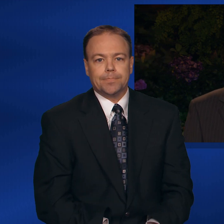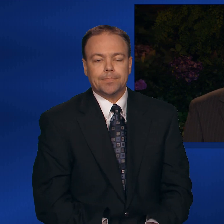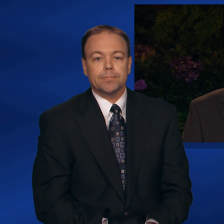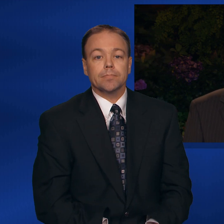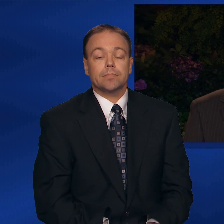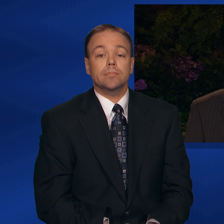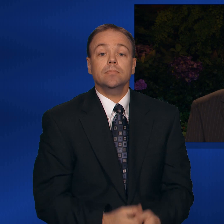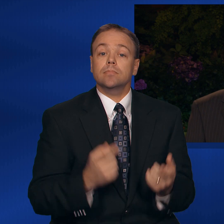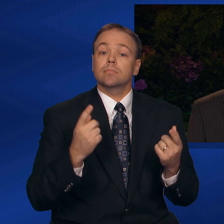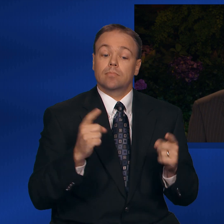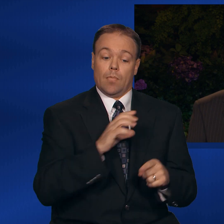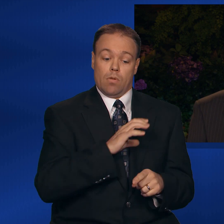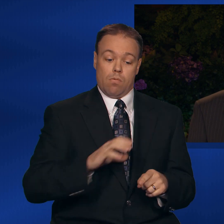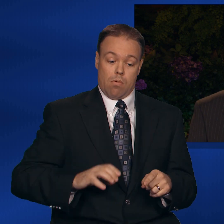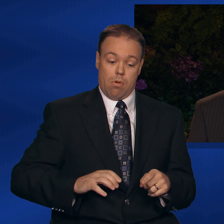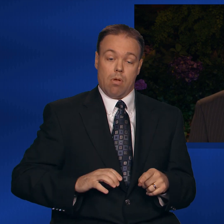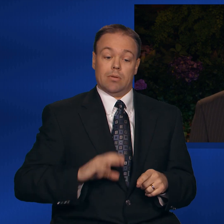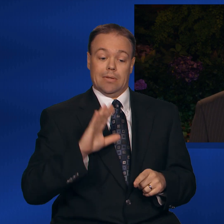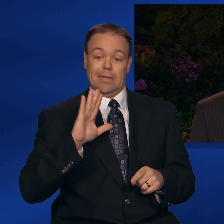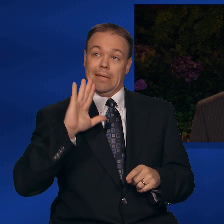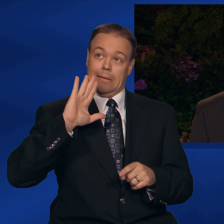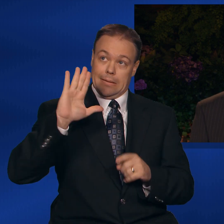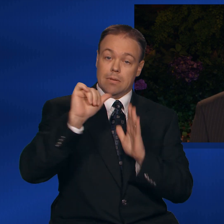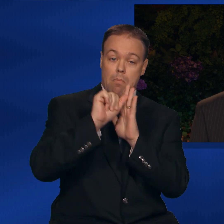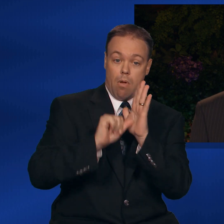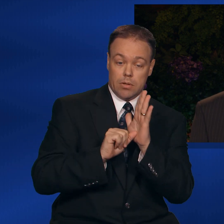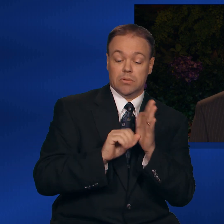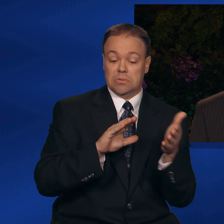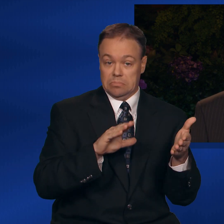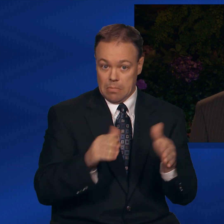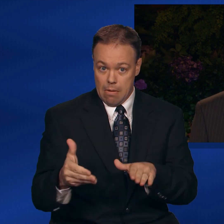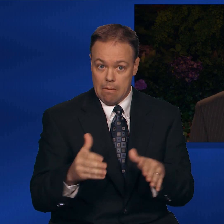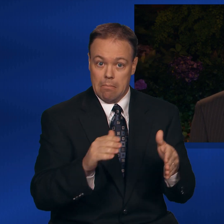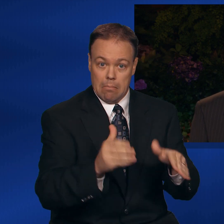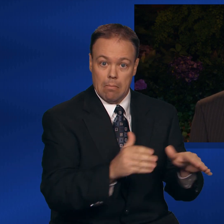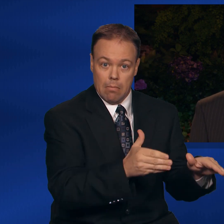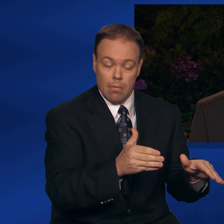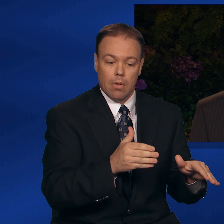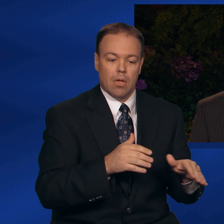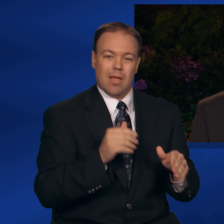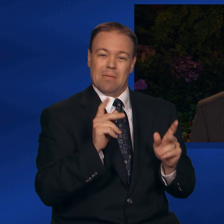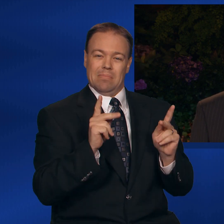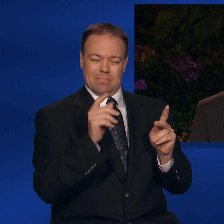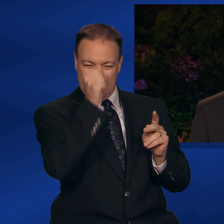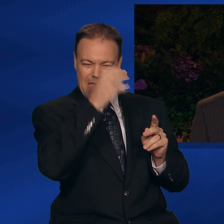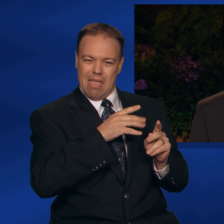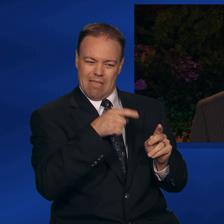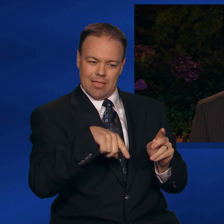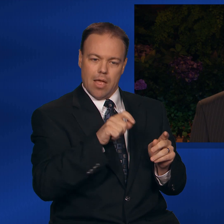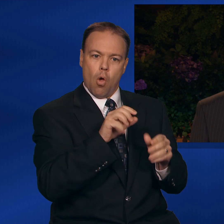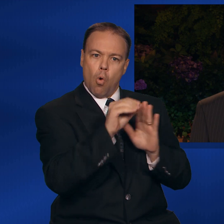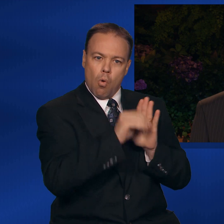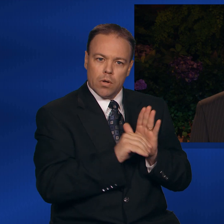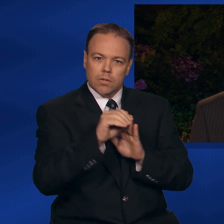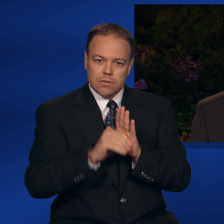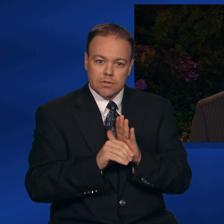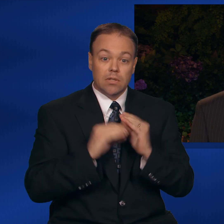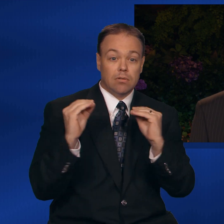After Christ and his apostles passed away, men changed the ordinances and